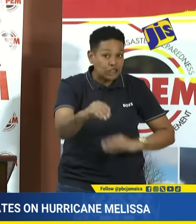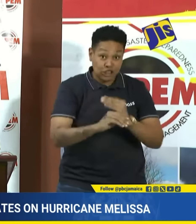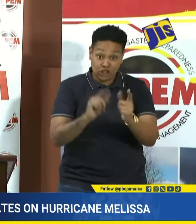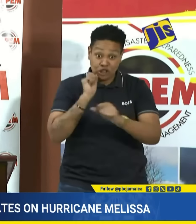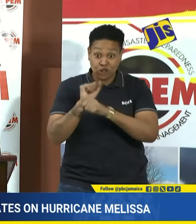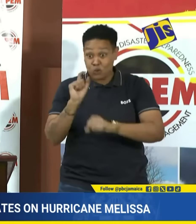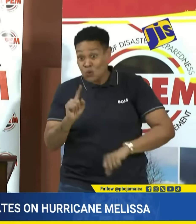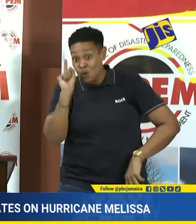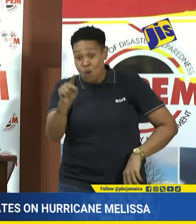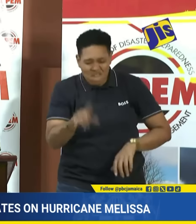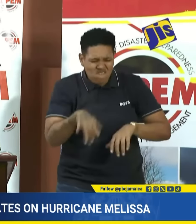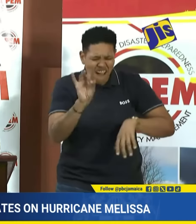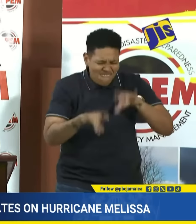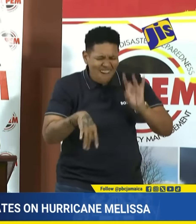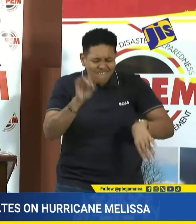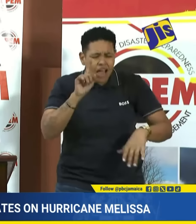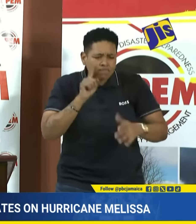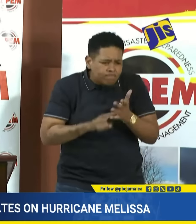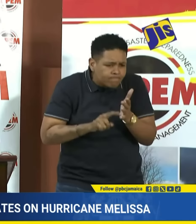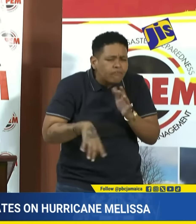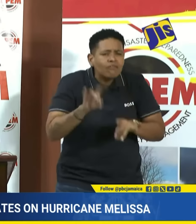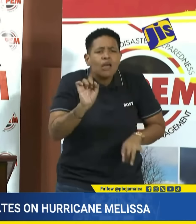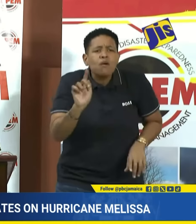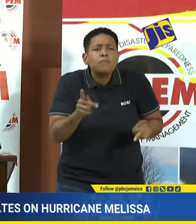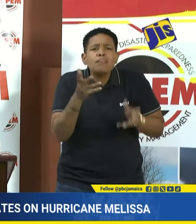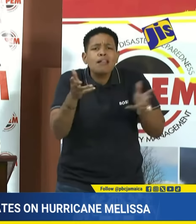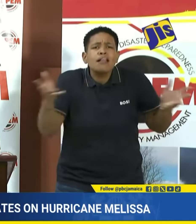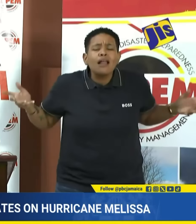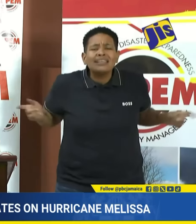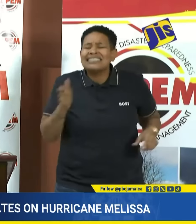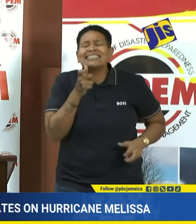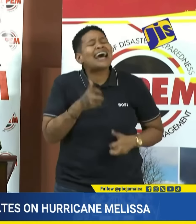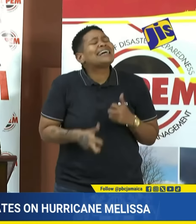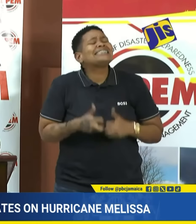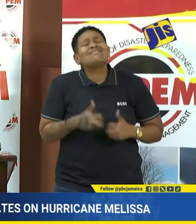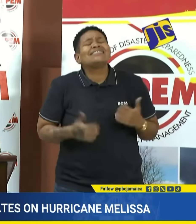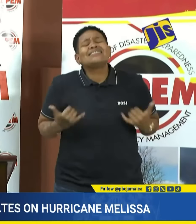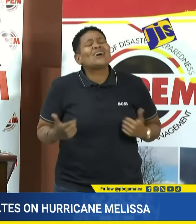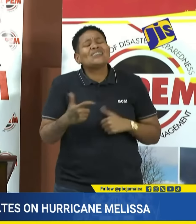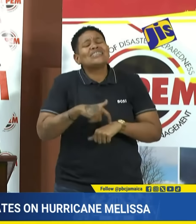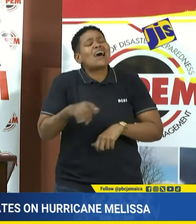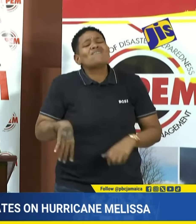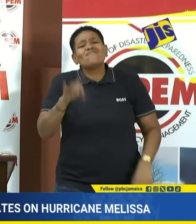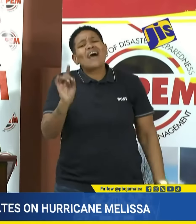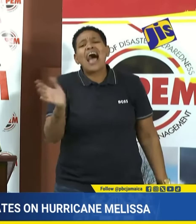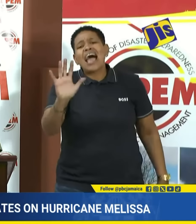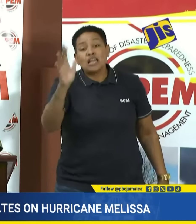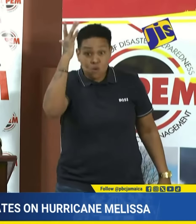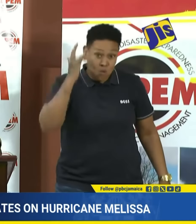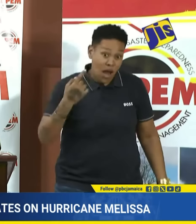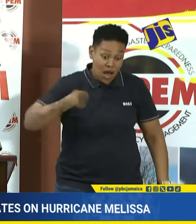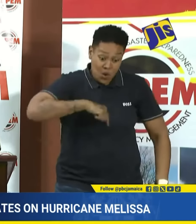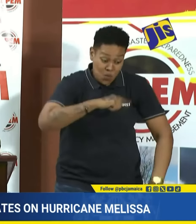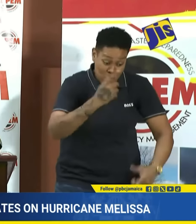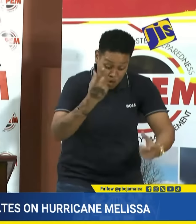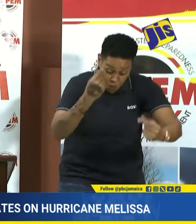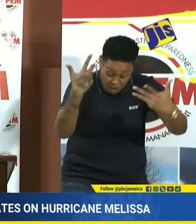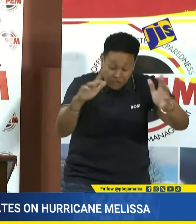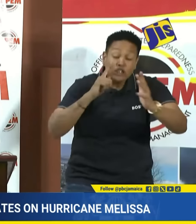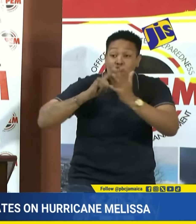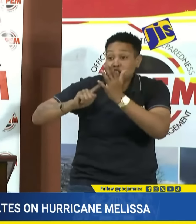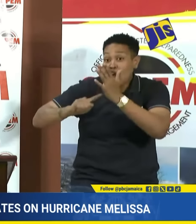to go and find those persons. So it is not difficult this time to find them, because when we did